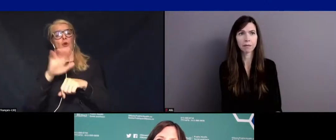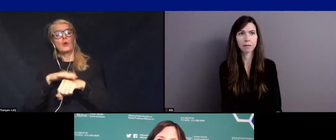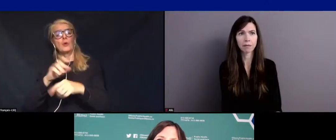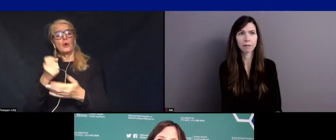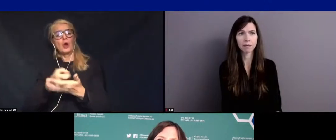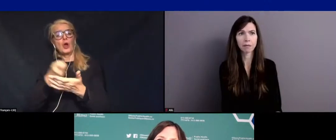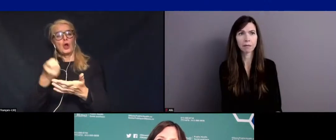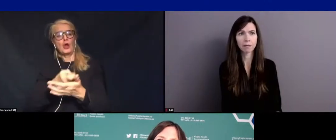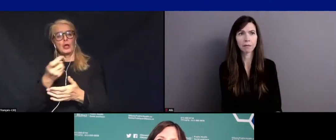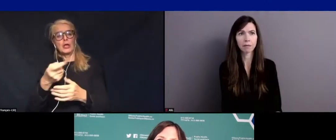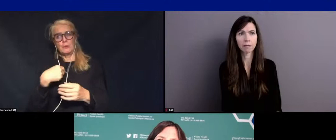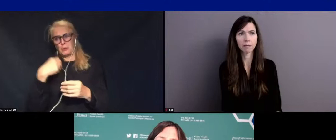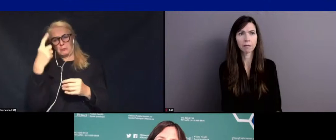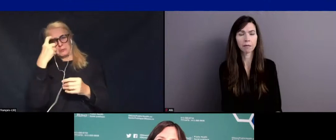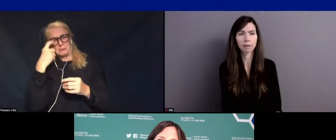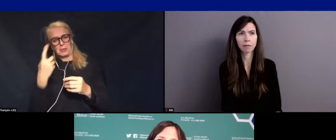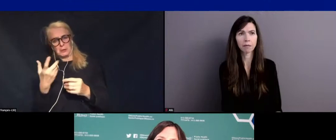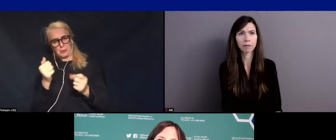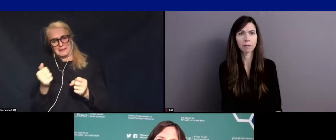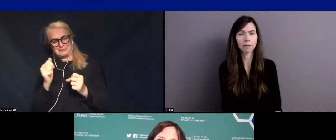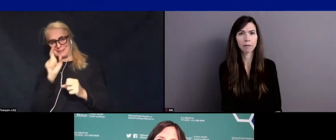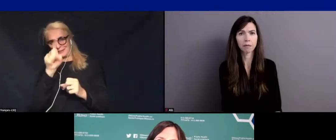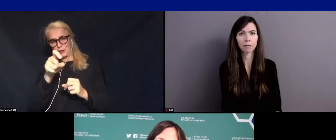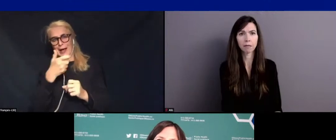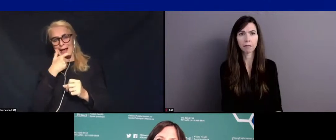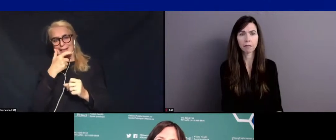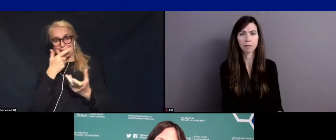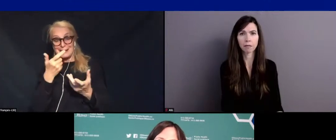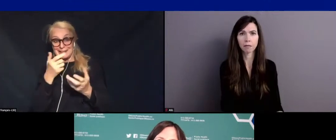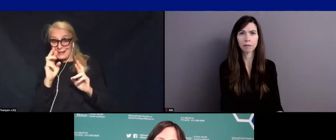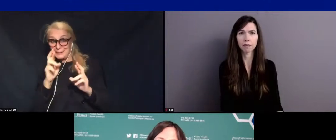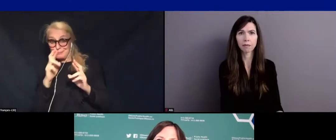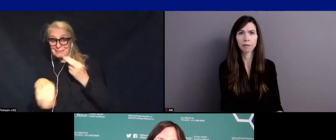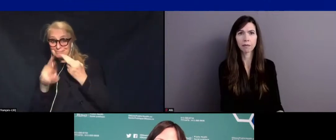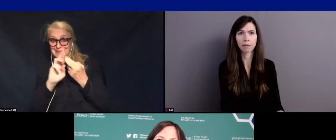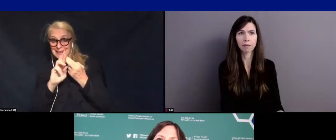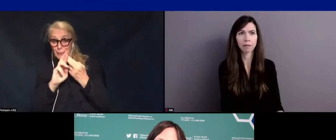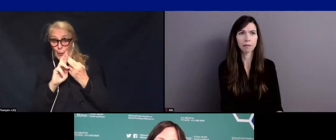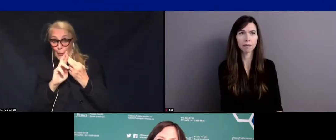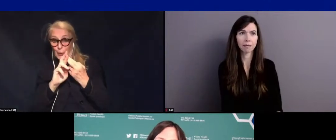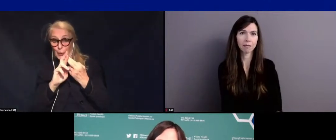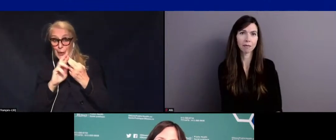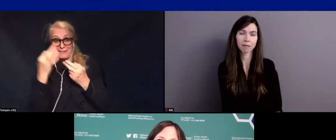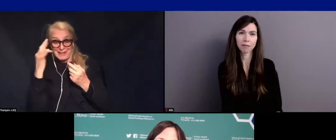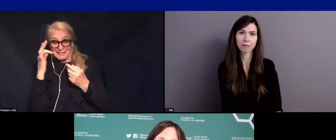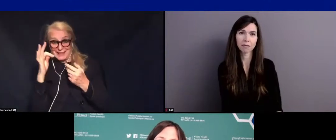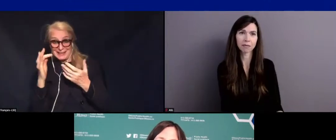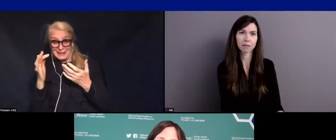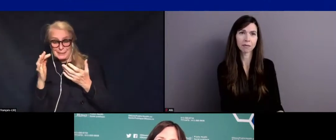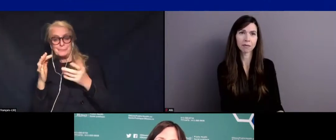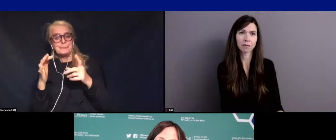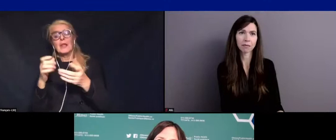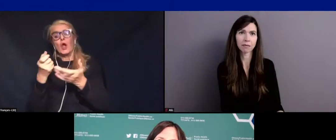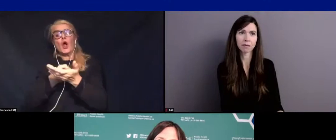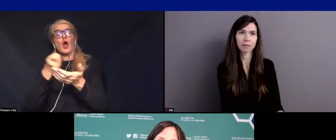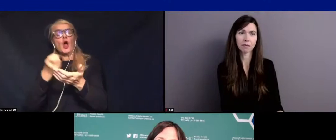si possiblement je pouvais juste vous poser la question en anglais en espérant que vous puissiez répondre en français. In